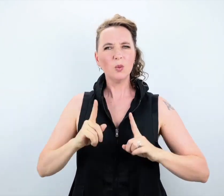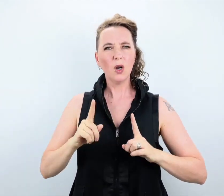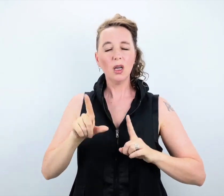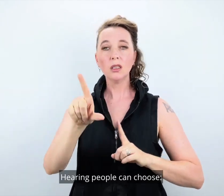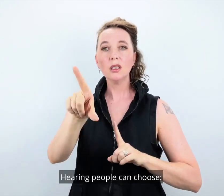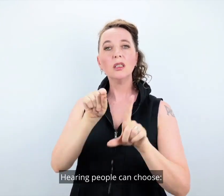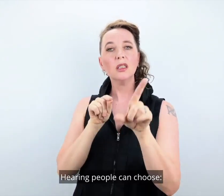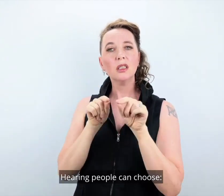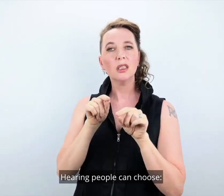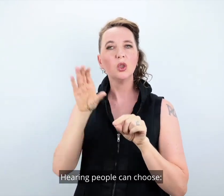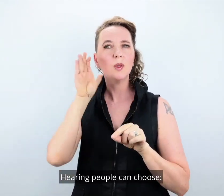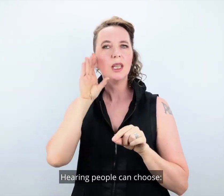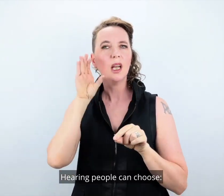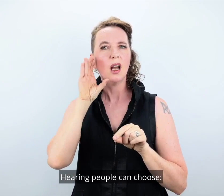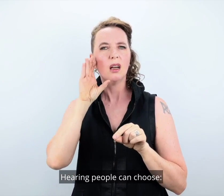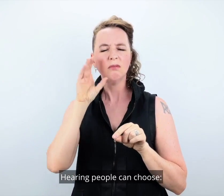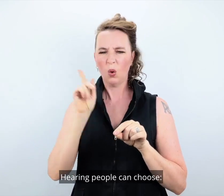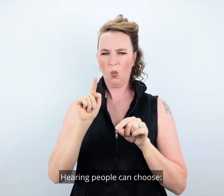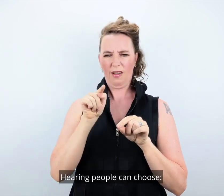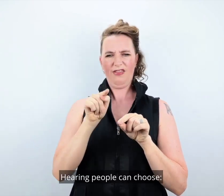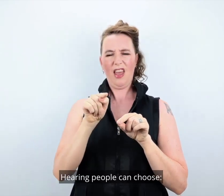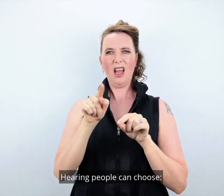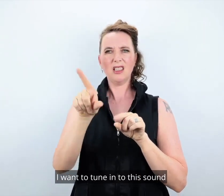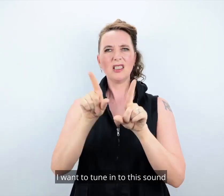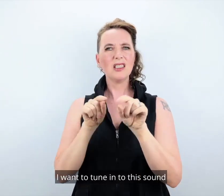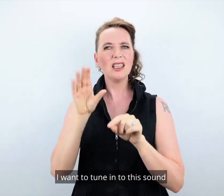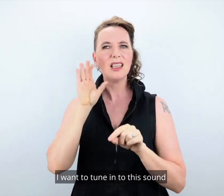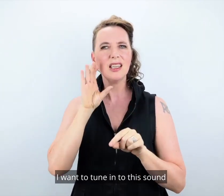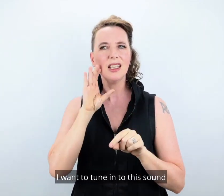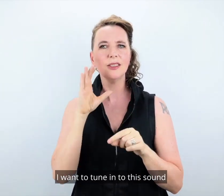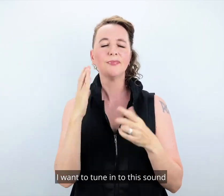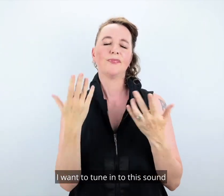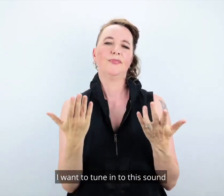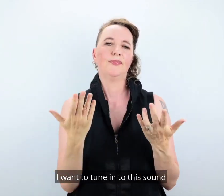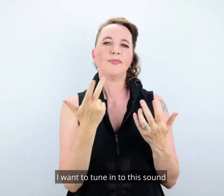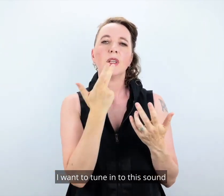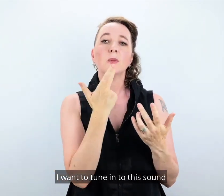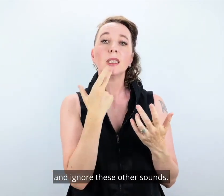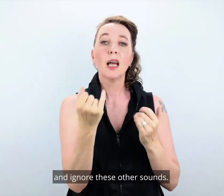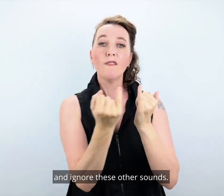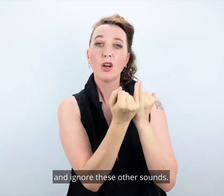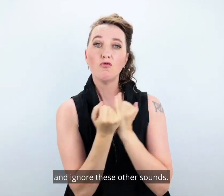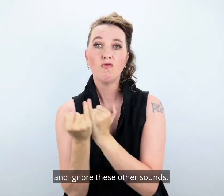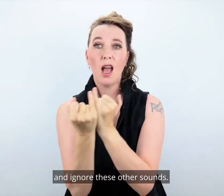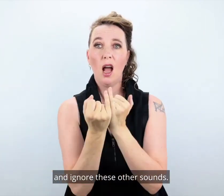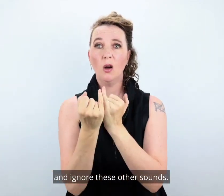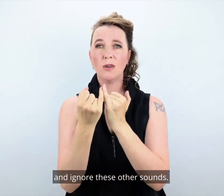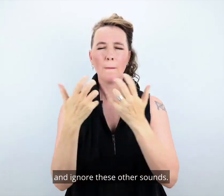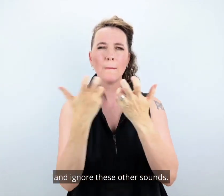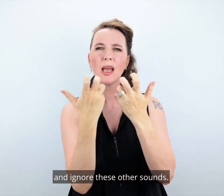Hearing people can choose. I want to tune into this sound and ignore these other sounds.